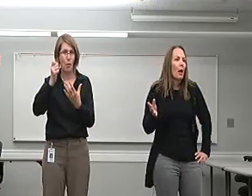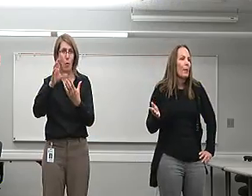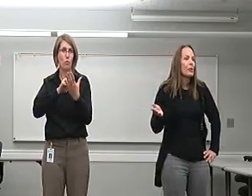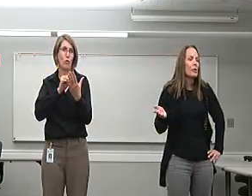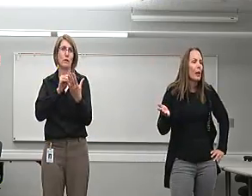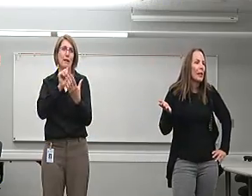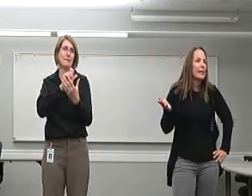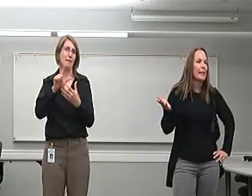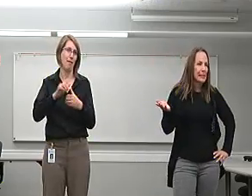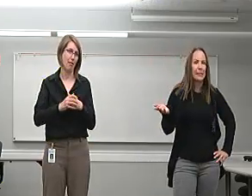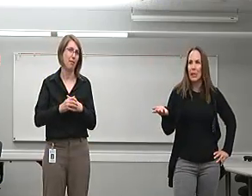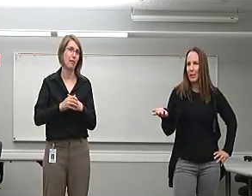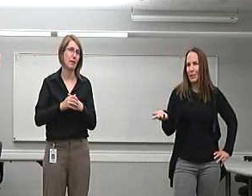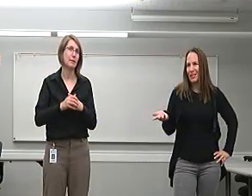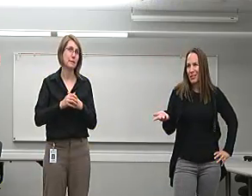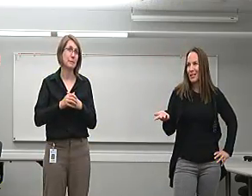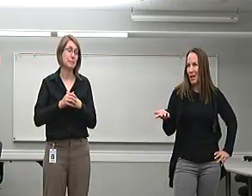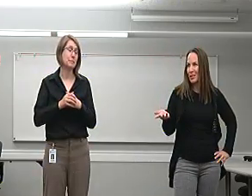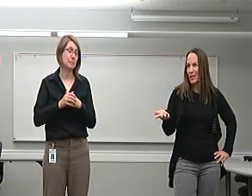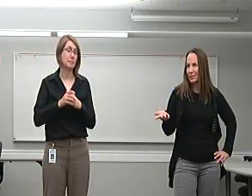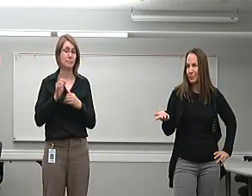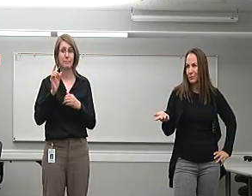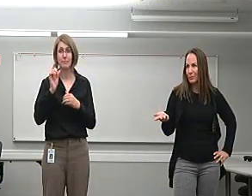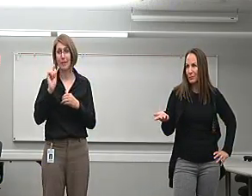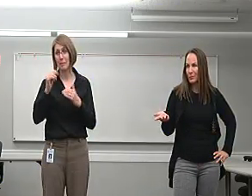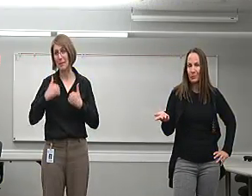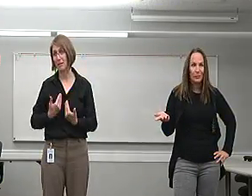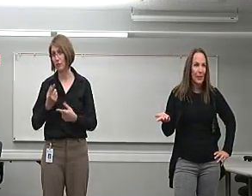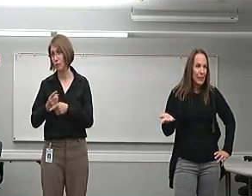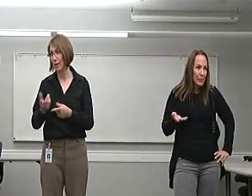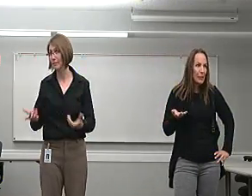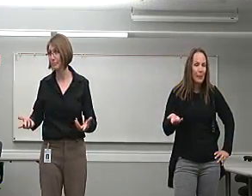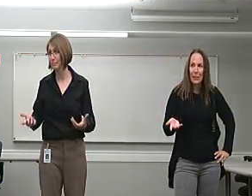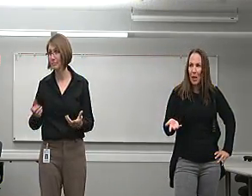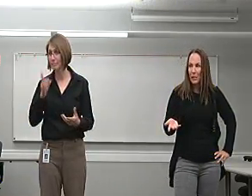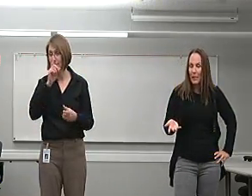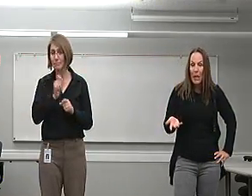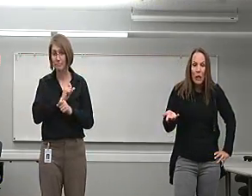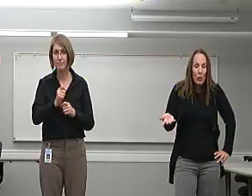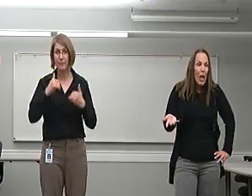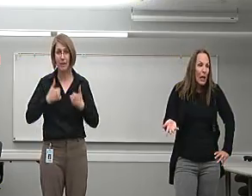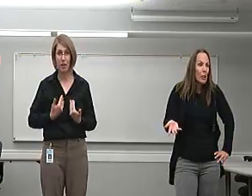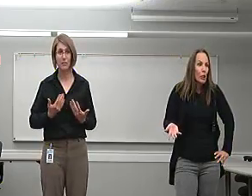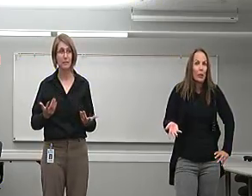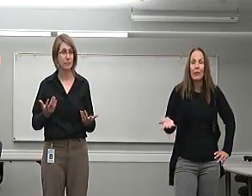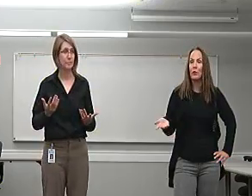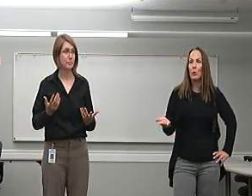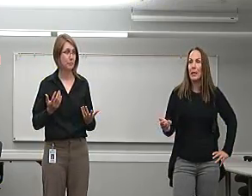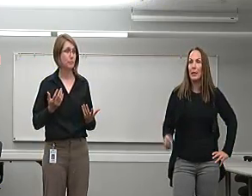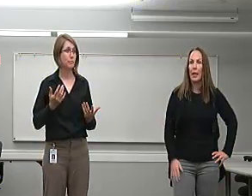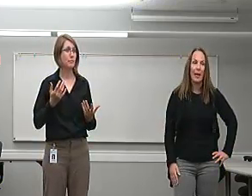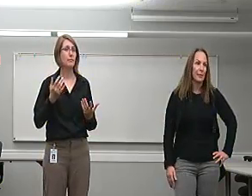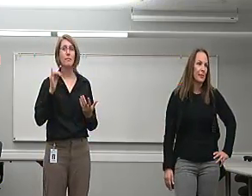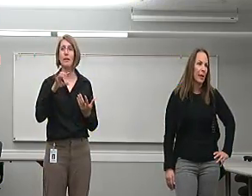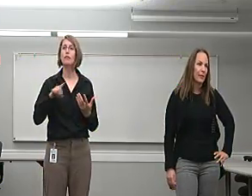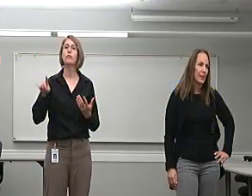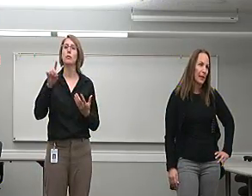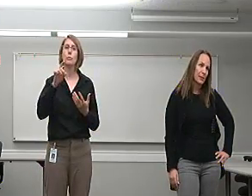It's a little exhausting. It's a little bit exhausting. You're not going to learn it if you don't take a class, is kind of the answer.